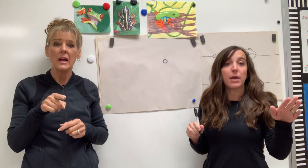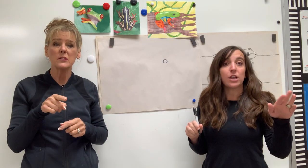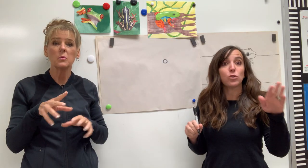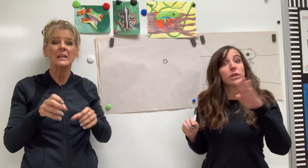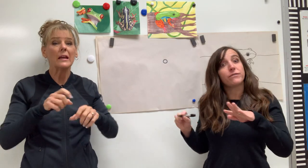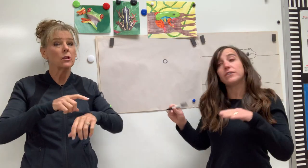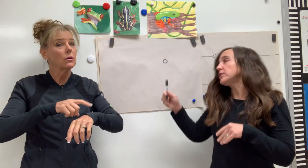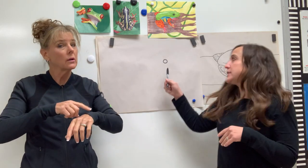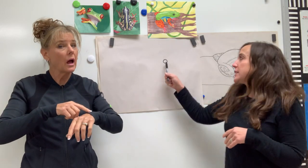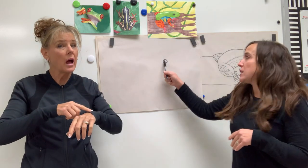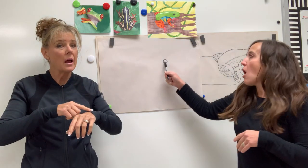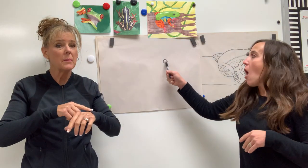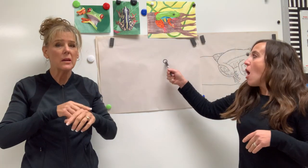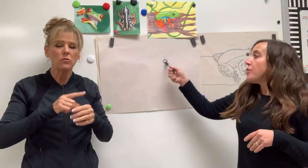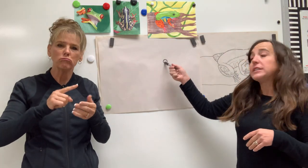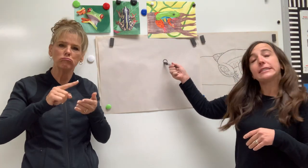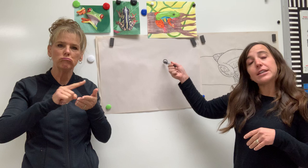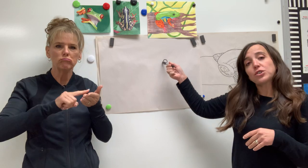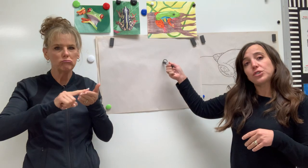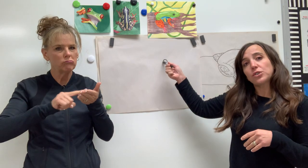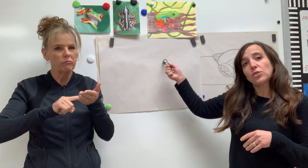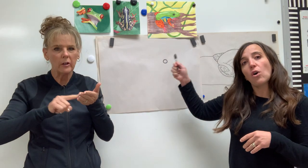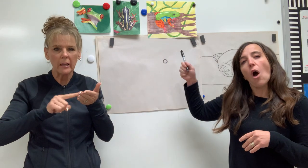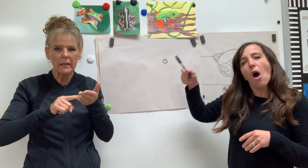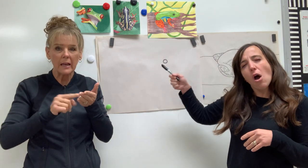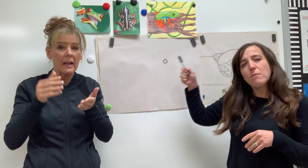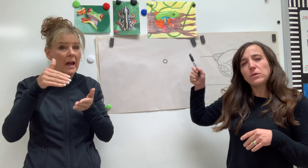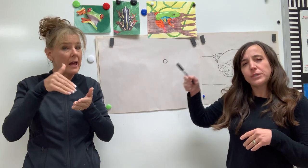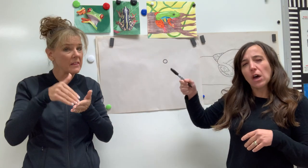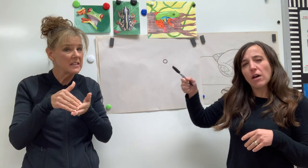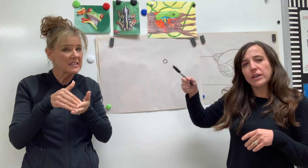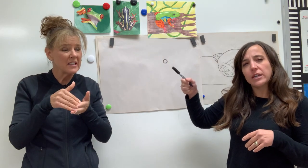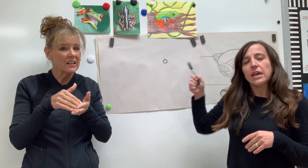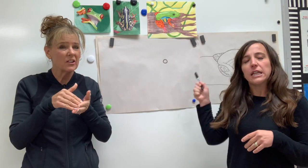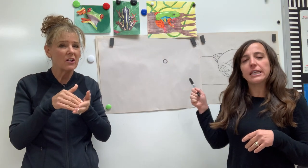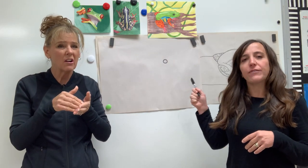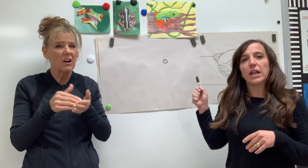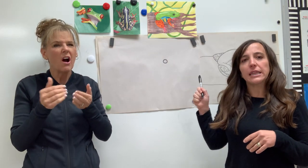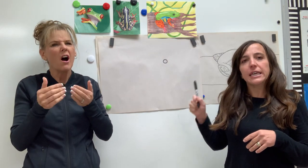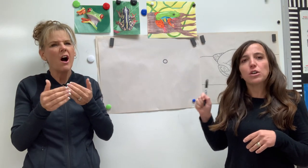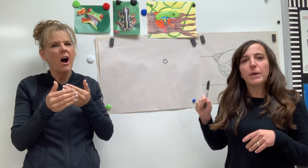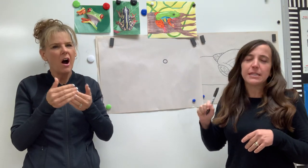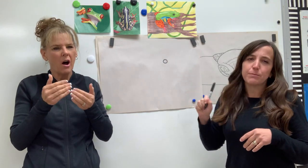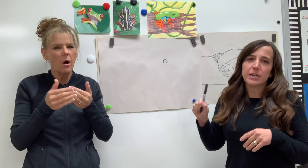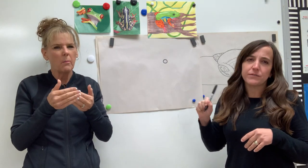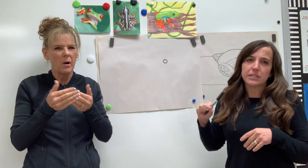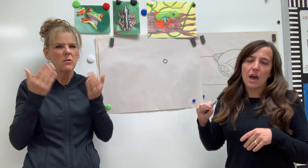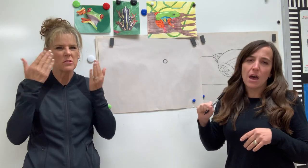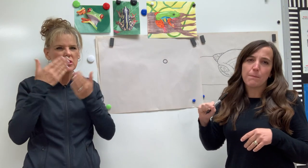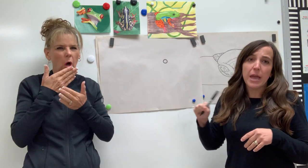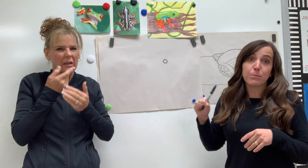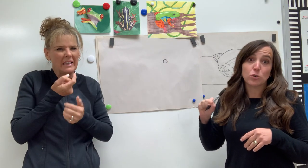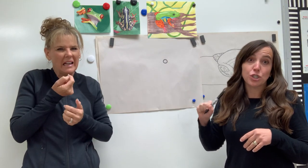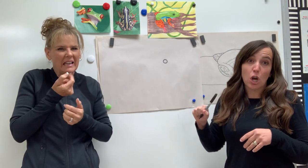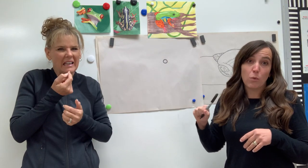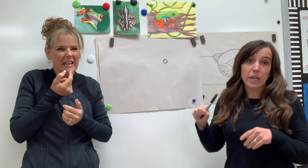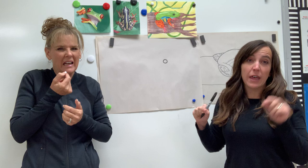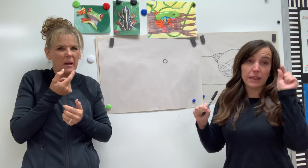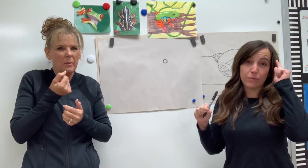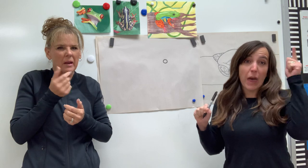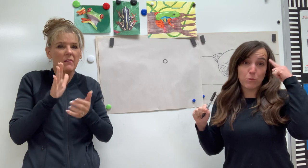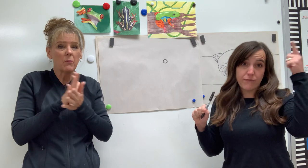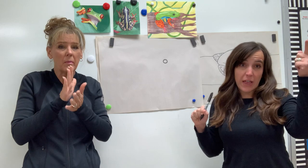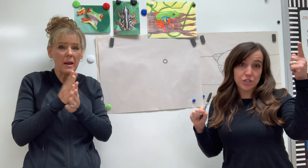your time and you can fill this in, the center circle, almost solid. Leave a little bit of paper